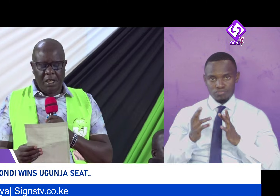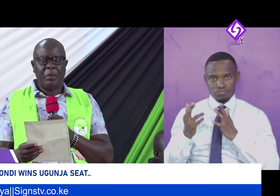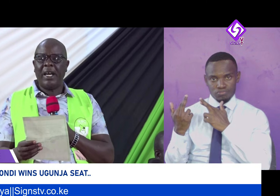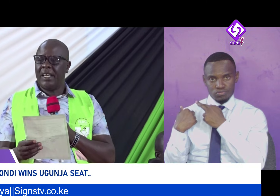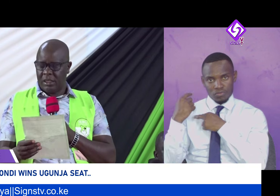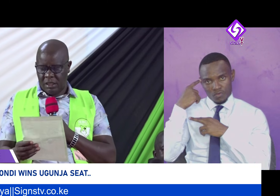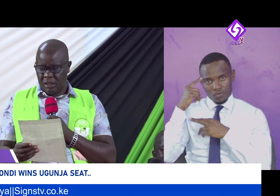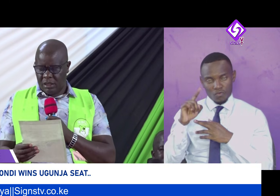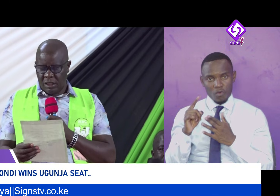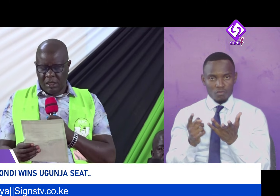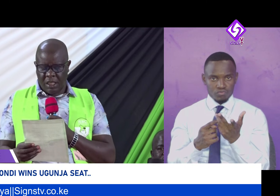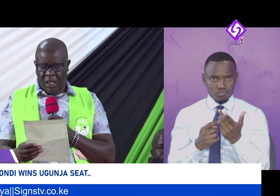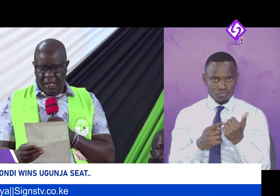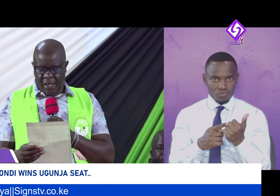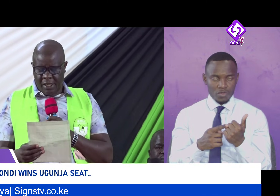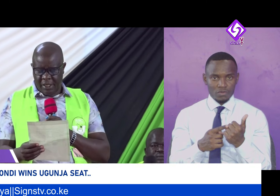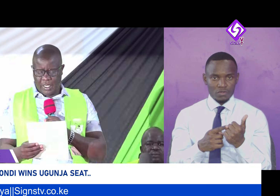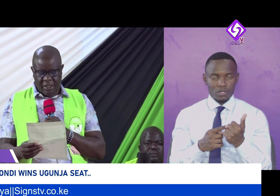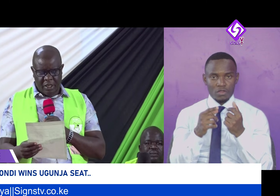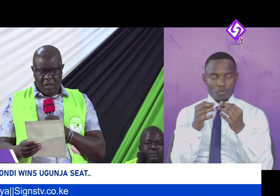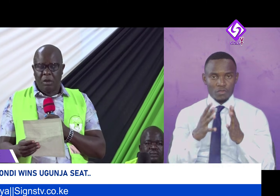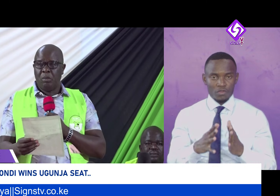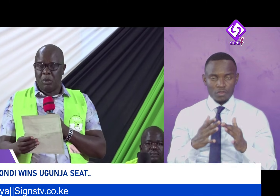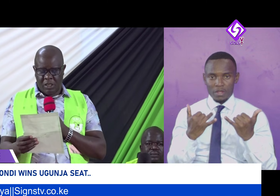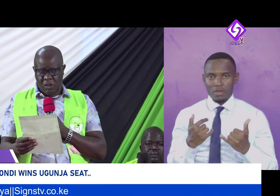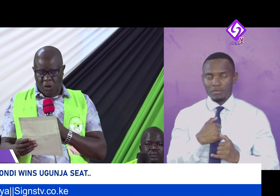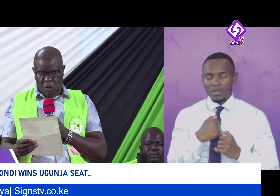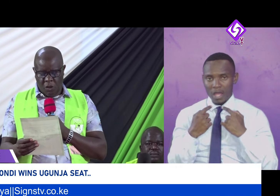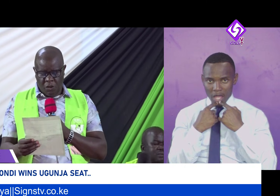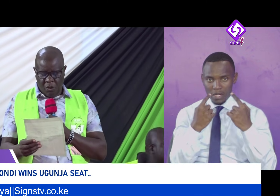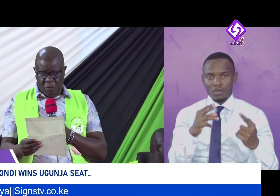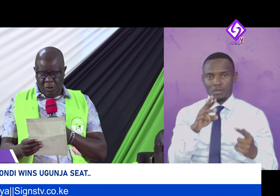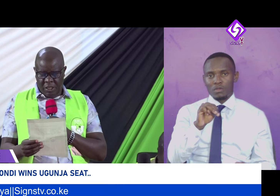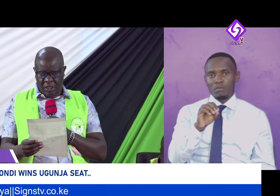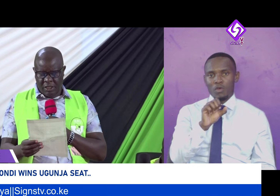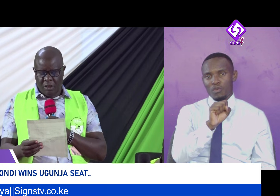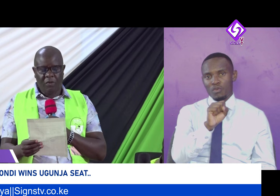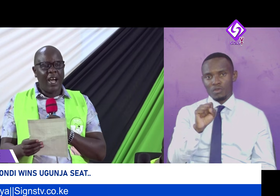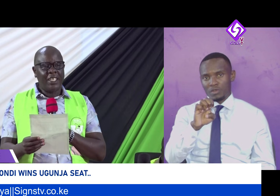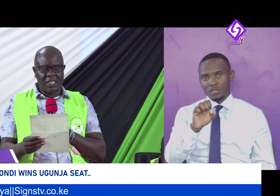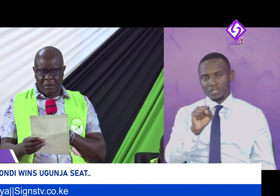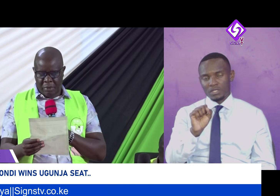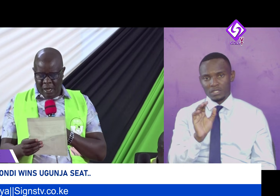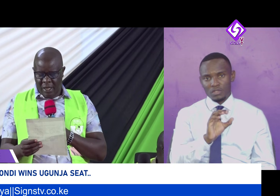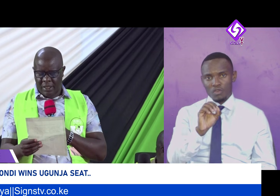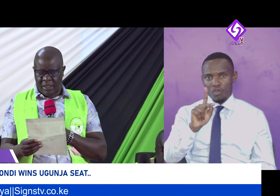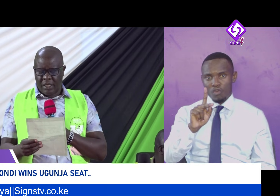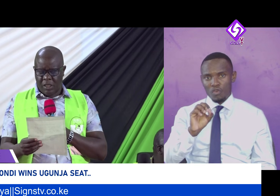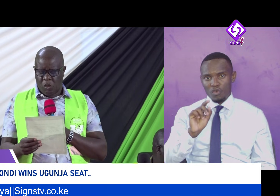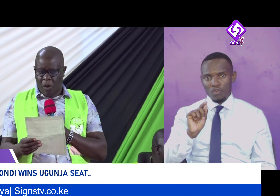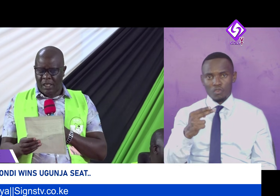I hereby declare Moses Okoth Omondi of ID number